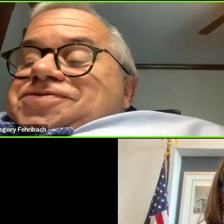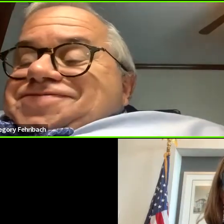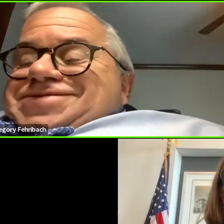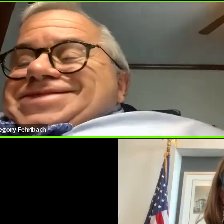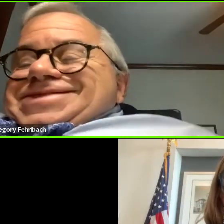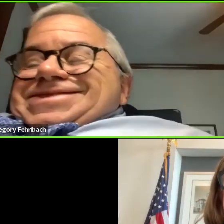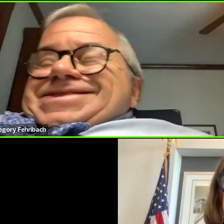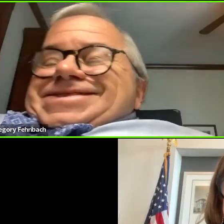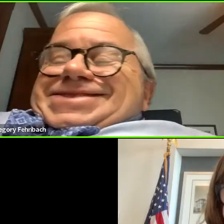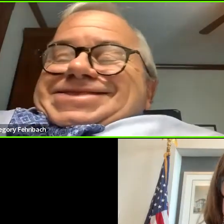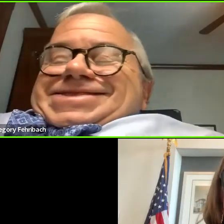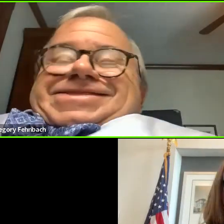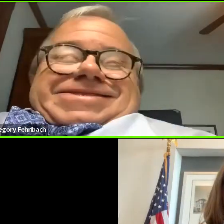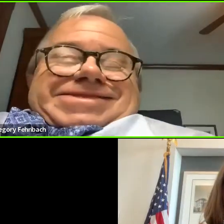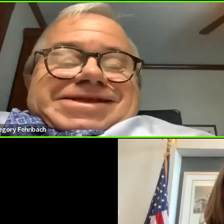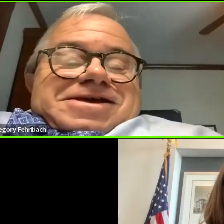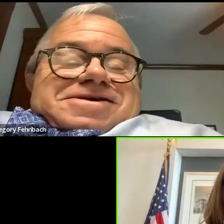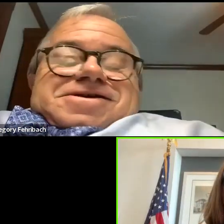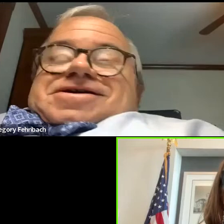thank you.